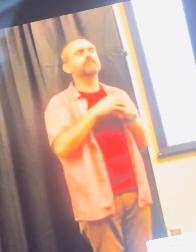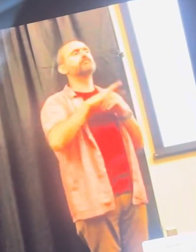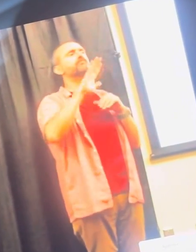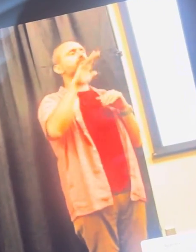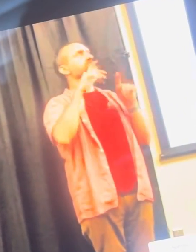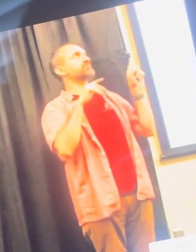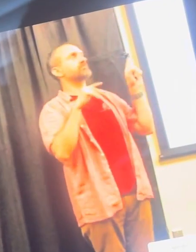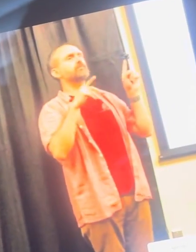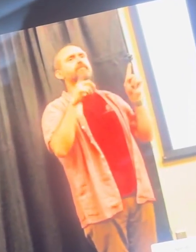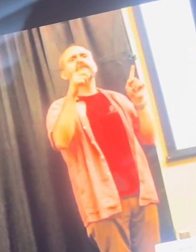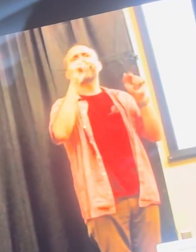Miming.